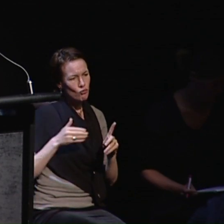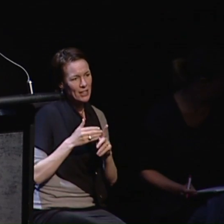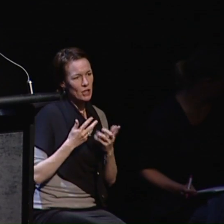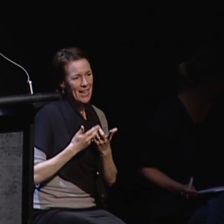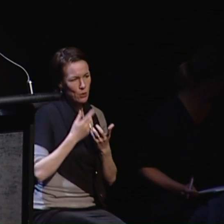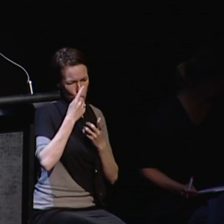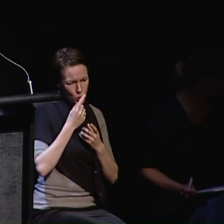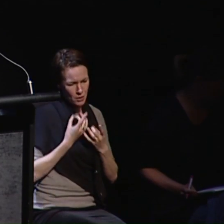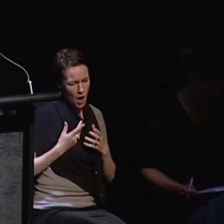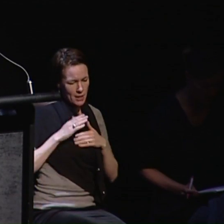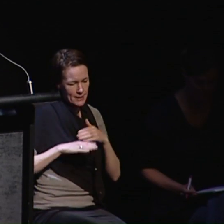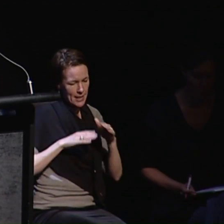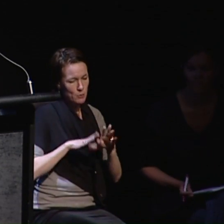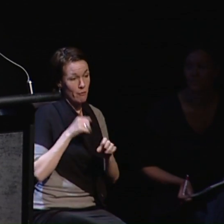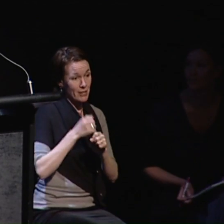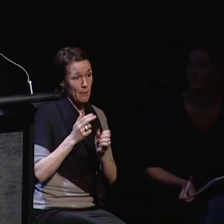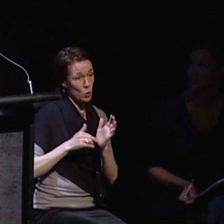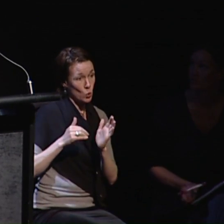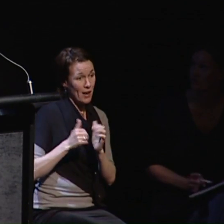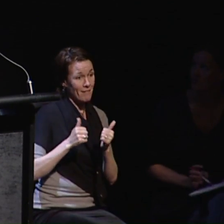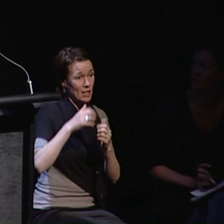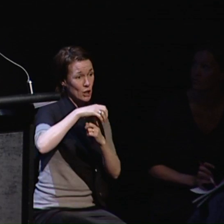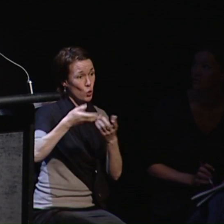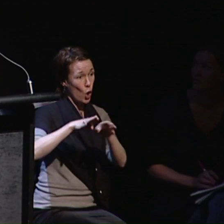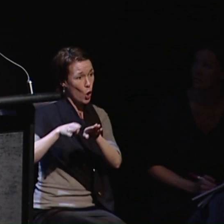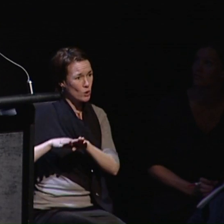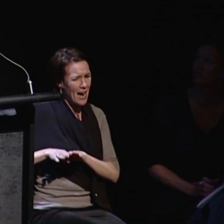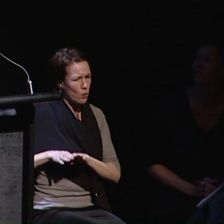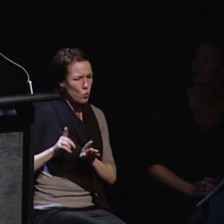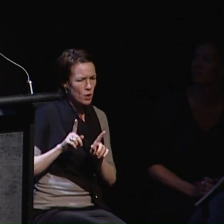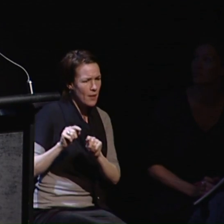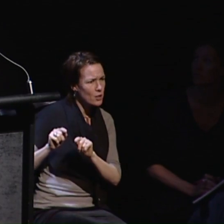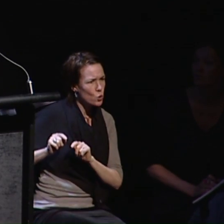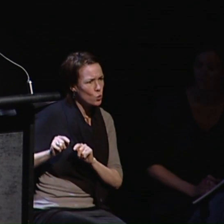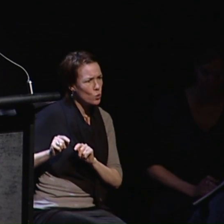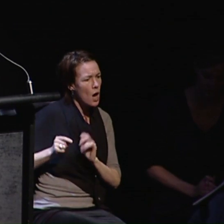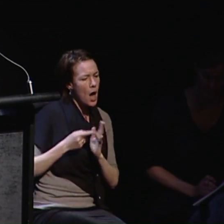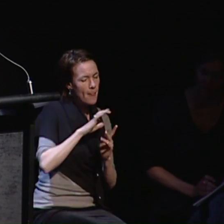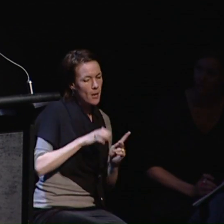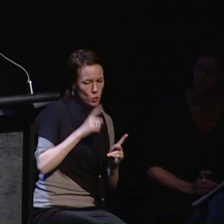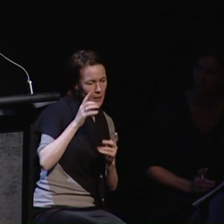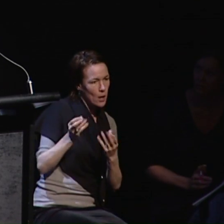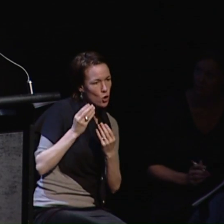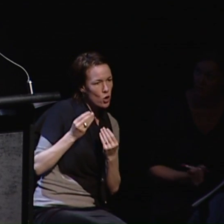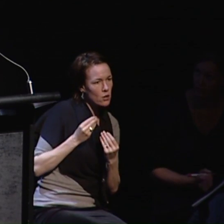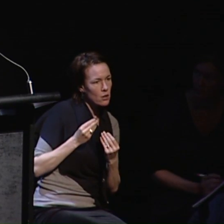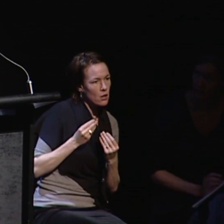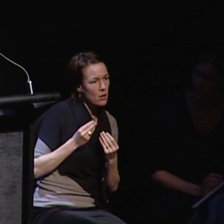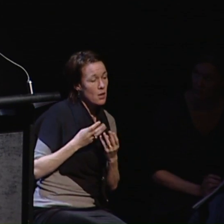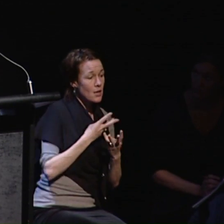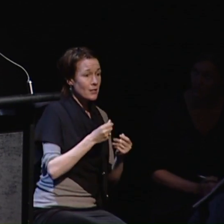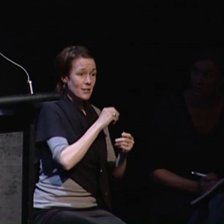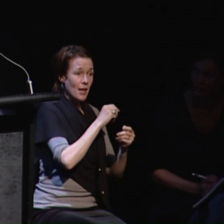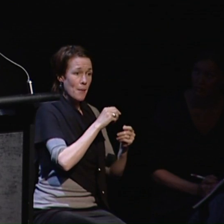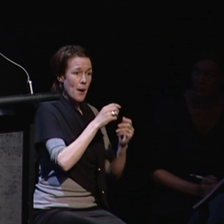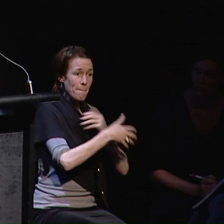of institutions, and in other countries like New Zealand where institutions have been closed? Likewise, in places like Africa where institutions might not have